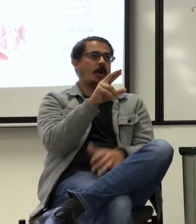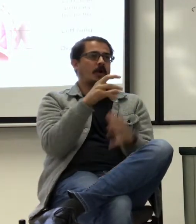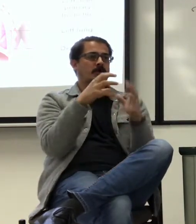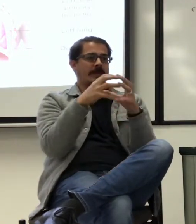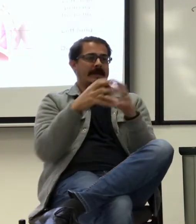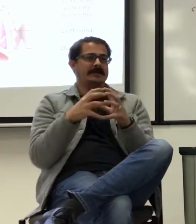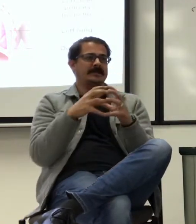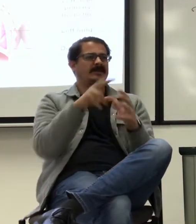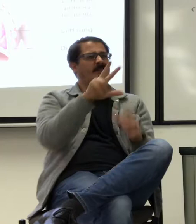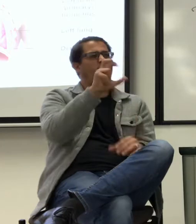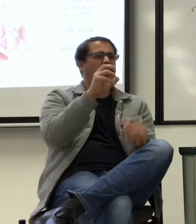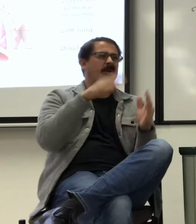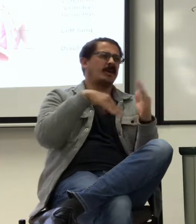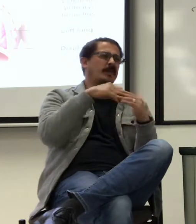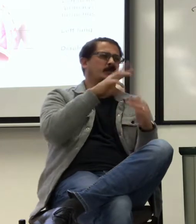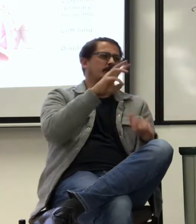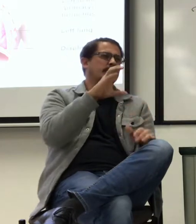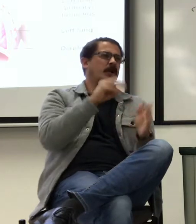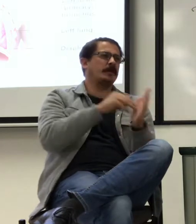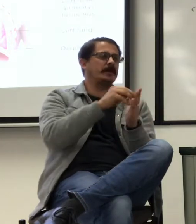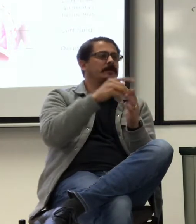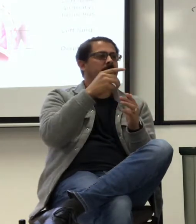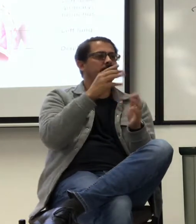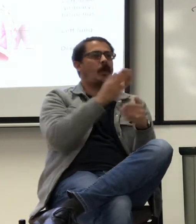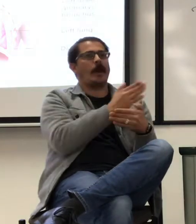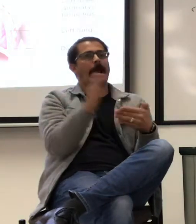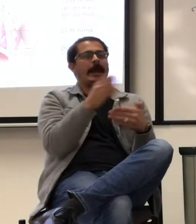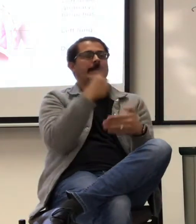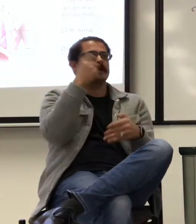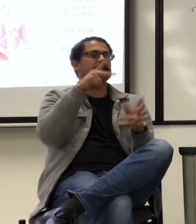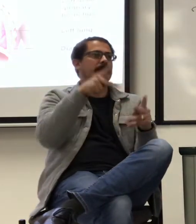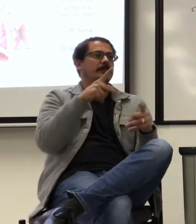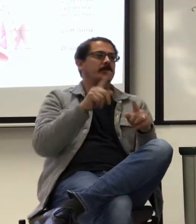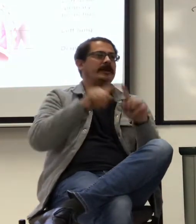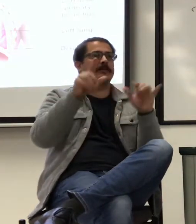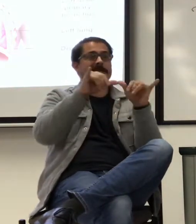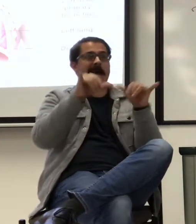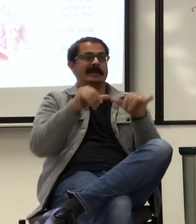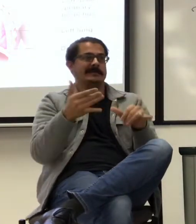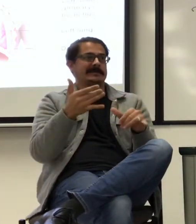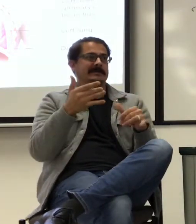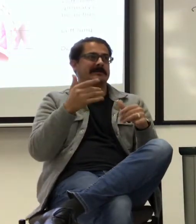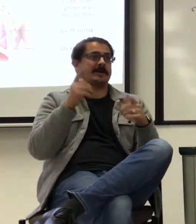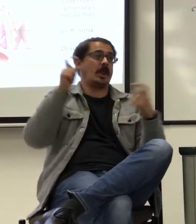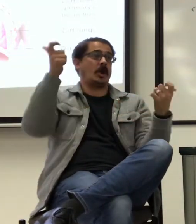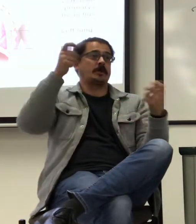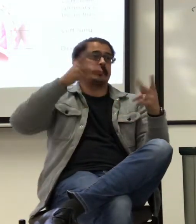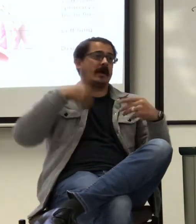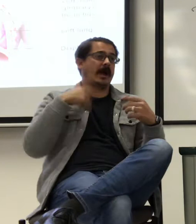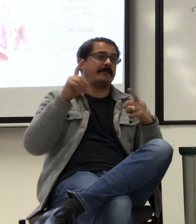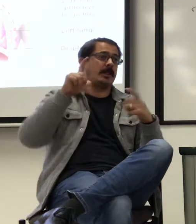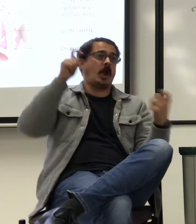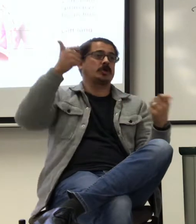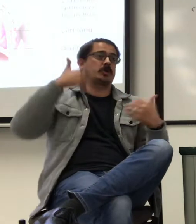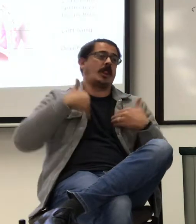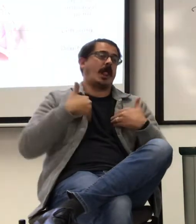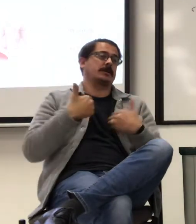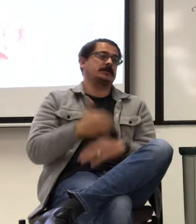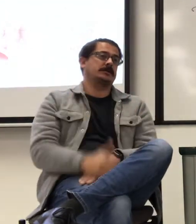300 to 600 million, there's a range because people are different sizes. Larger people have larger lungs.